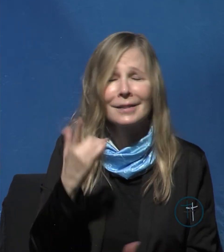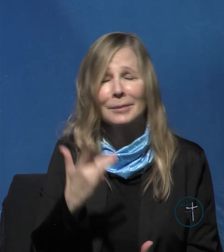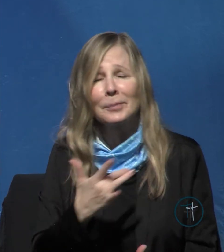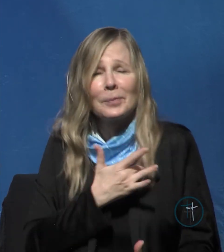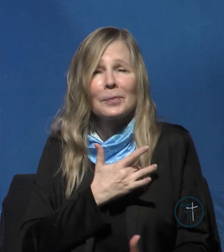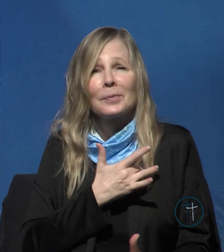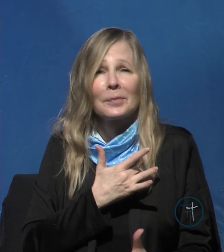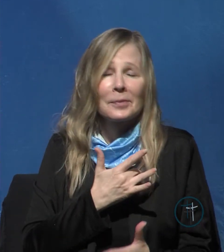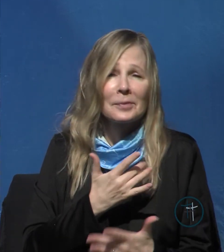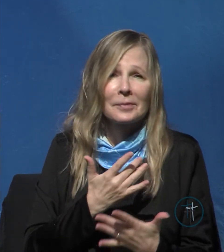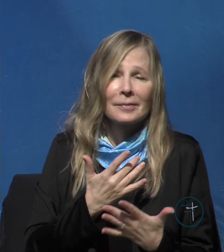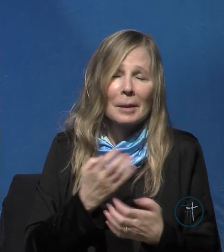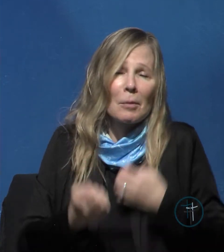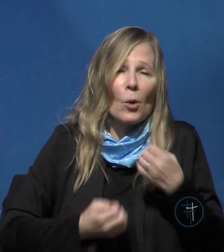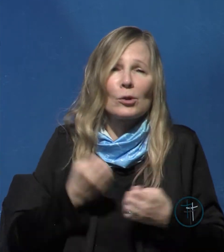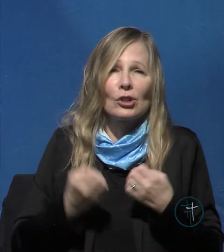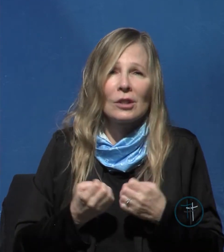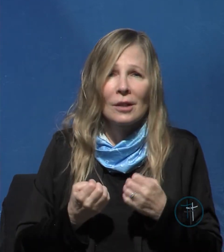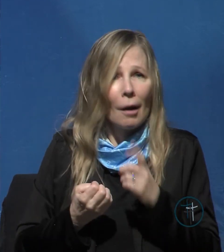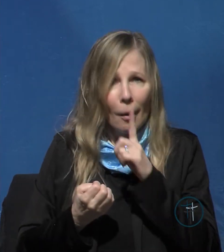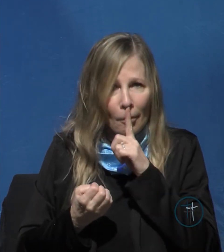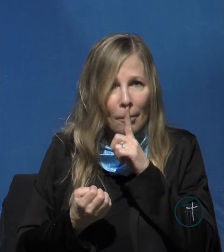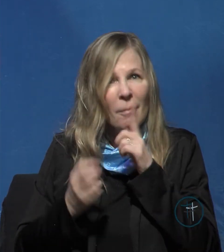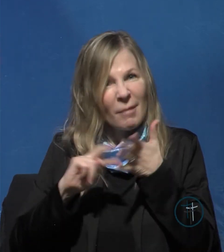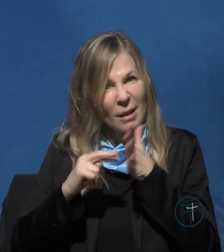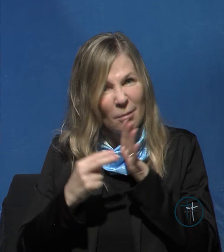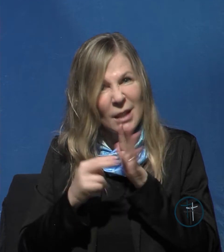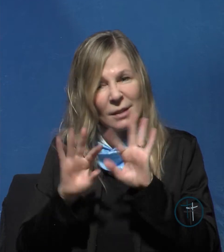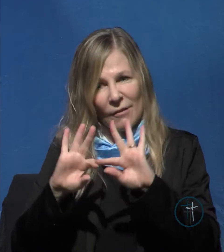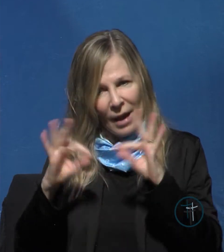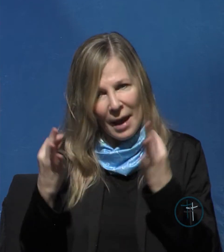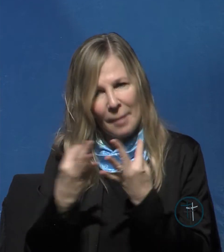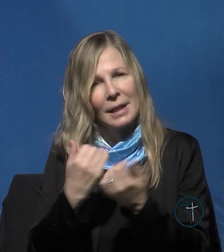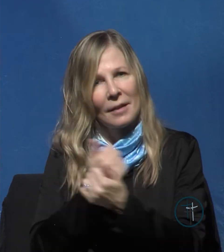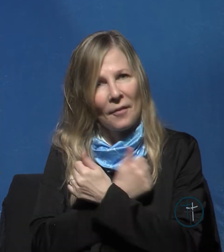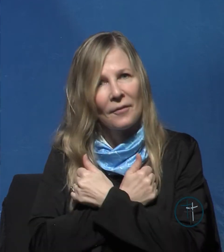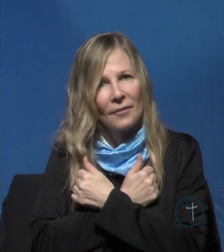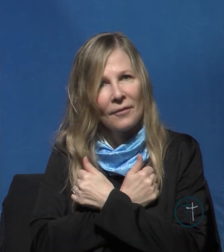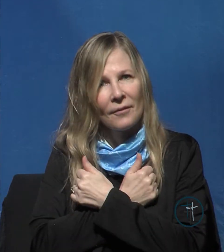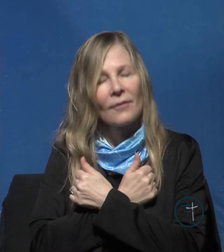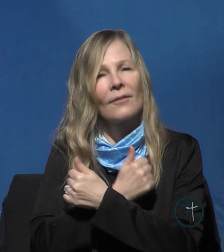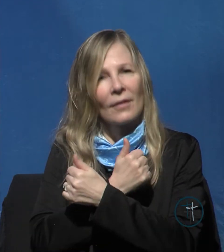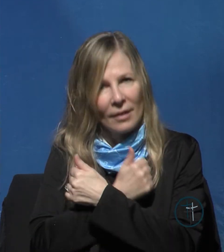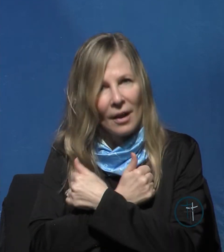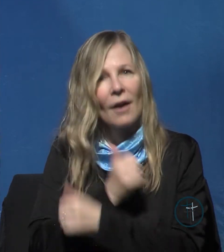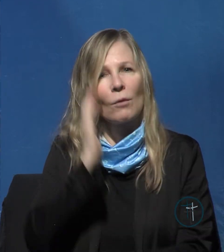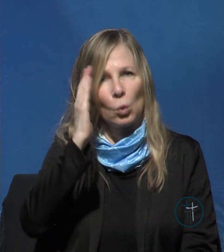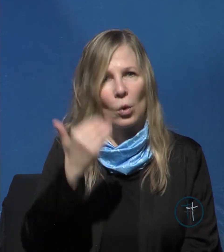It's familial love, the love that you would have for your family.